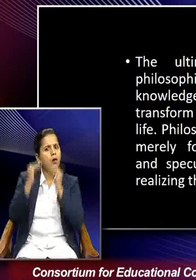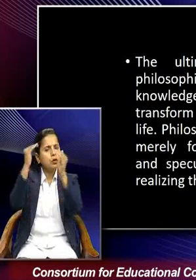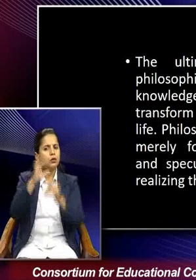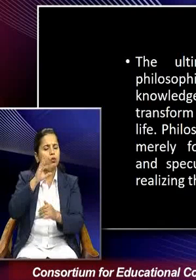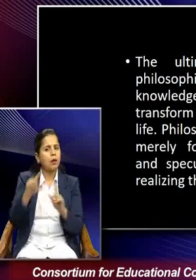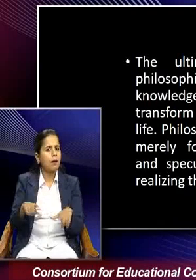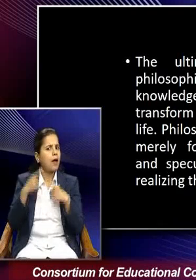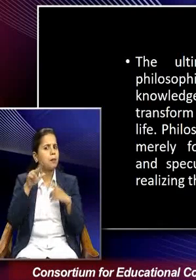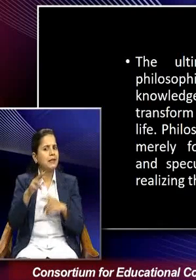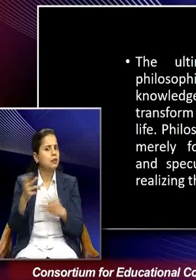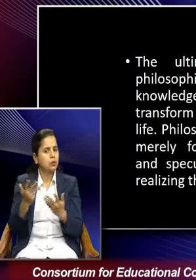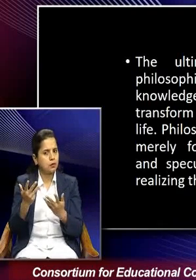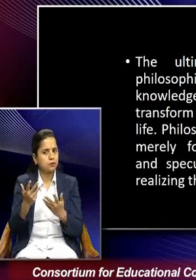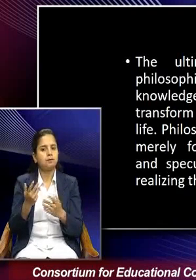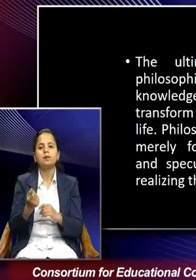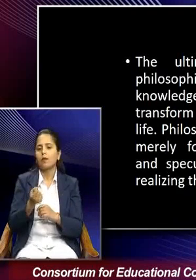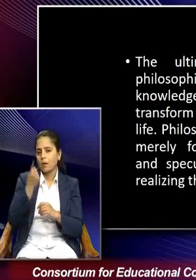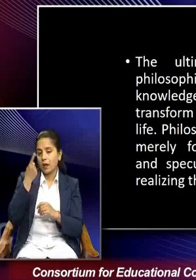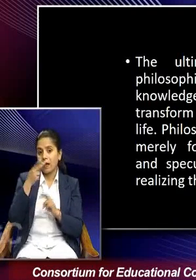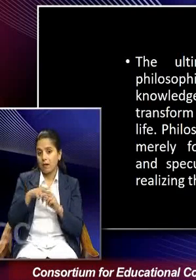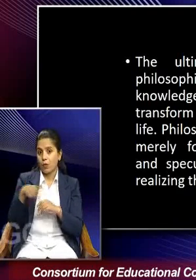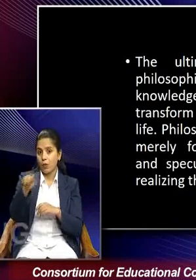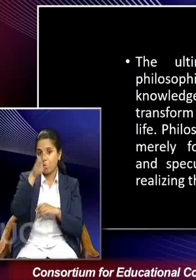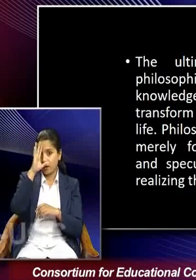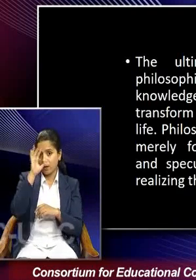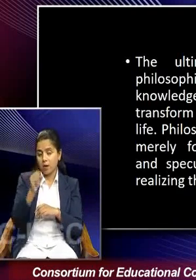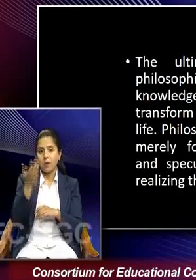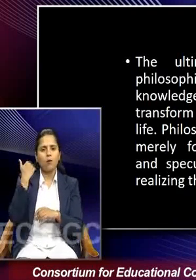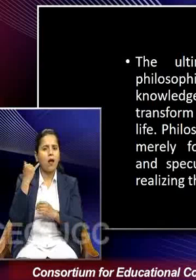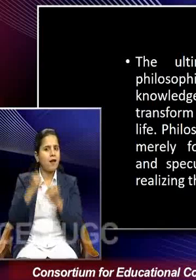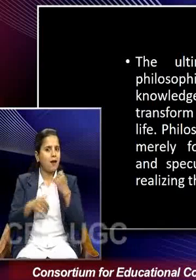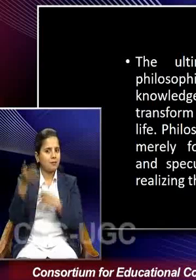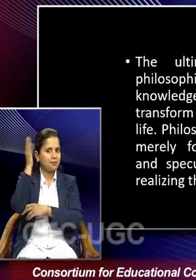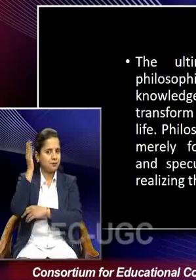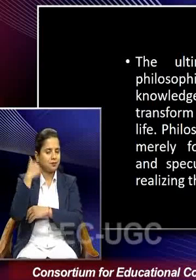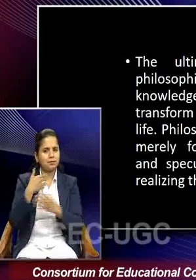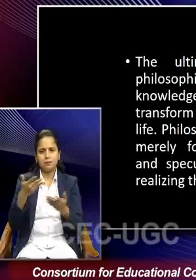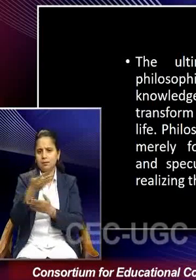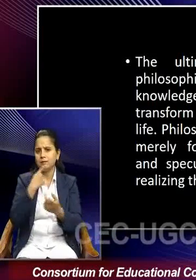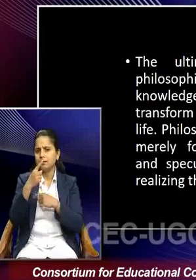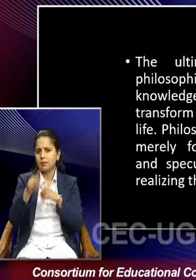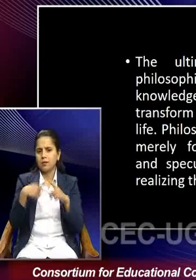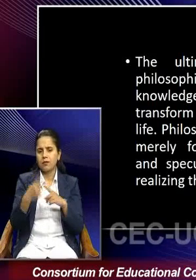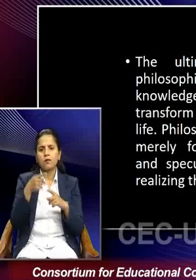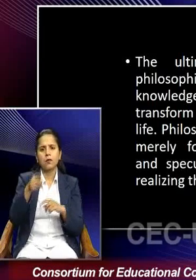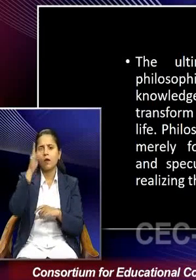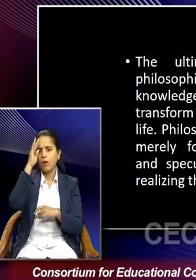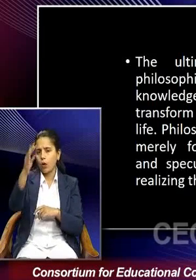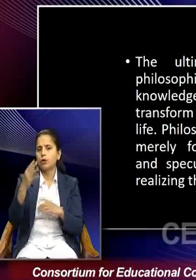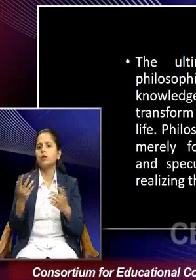life. And if you remember in our last lecture while discussing about what is